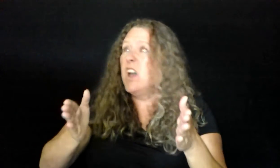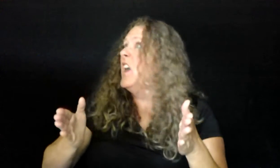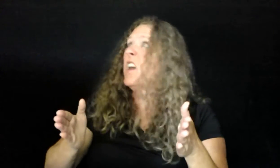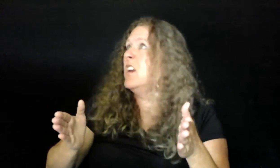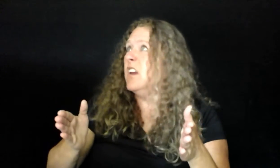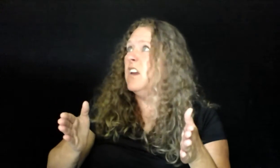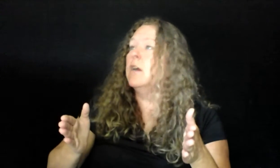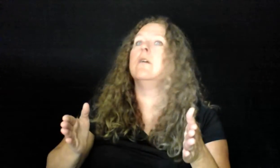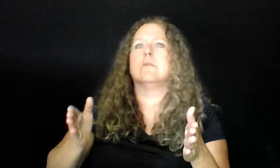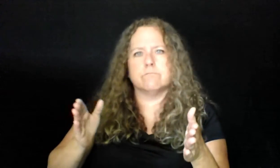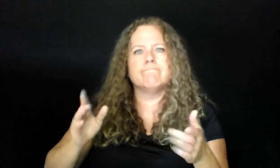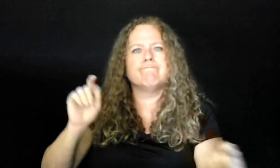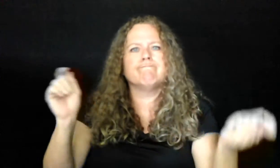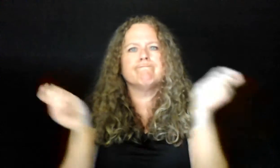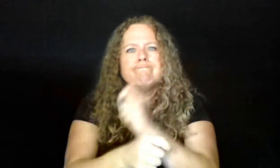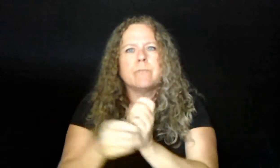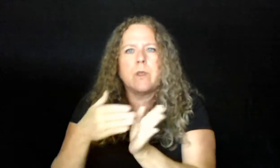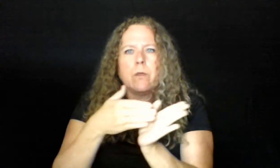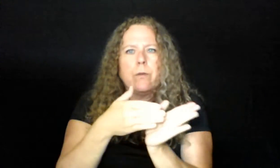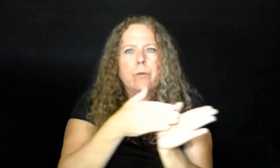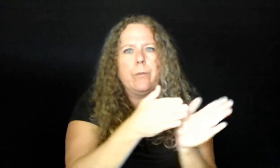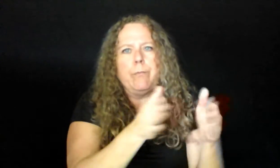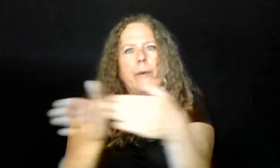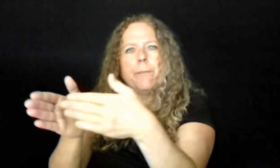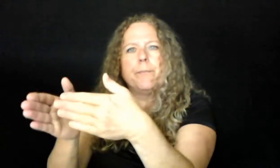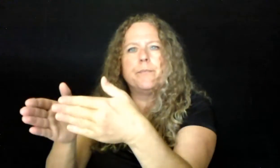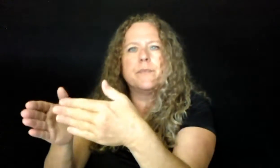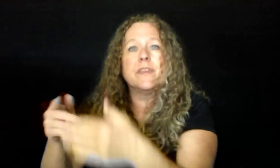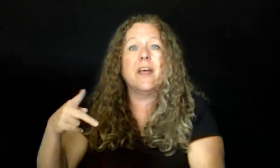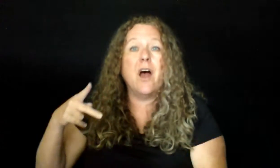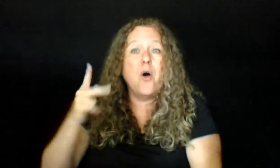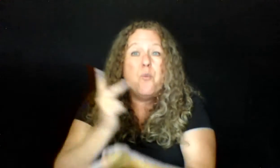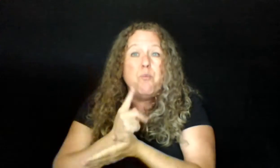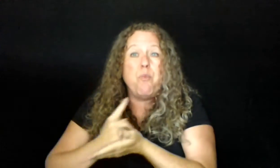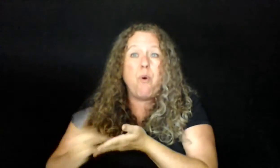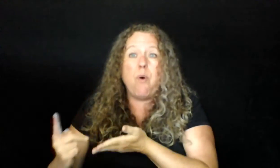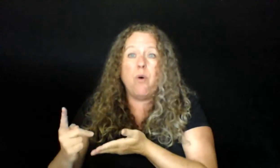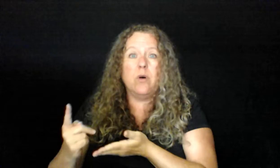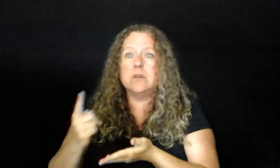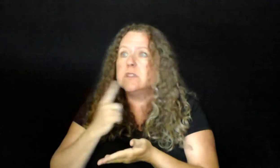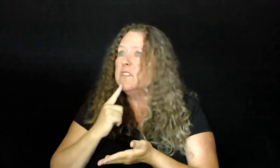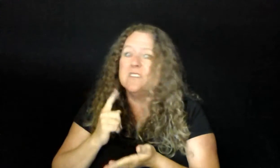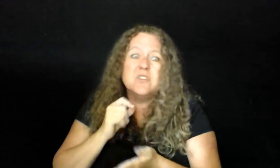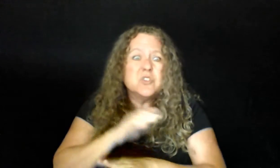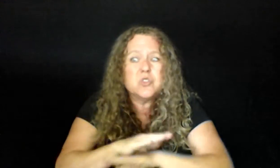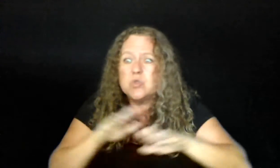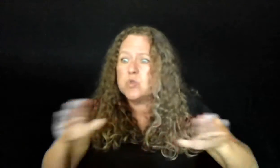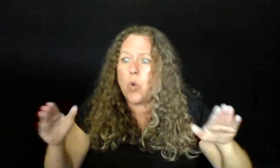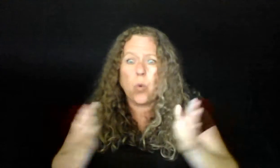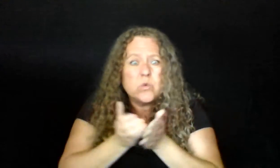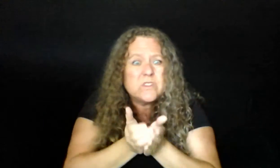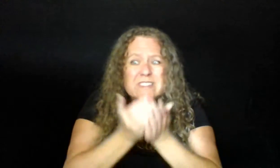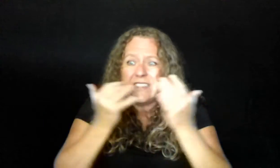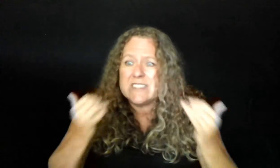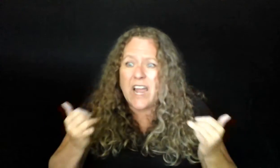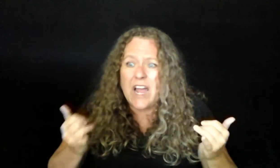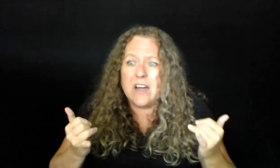call on Paul not to set sail. In this case, Paul had no control over the matter. But it's a reminder that whether we're on the wrong course for our own